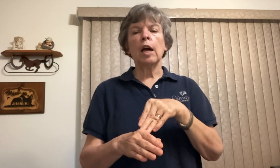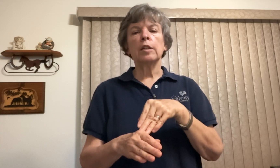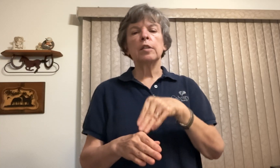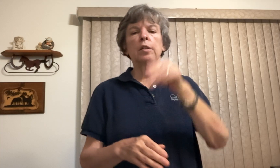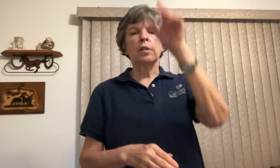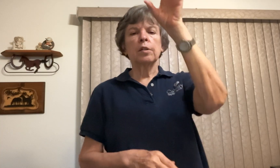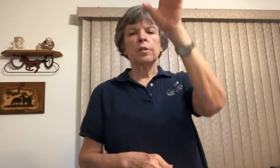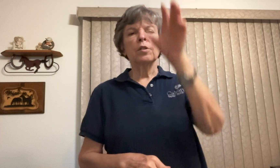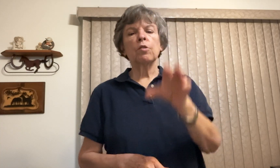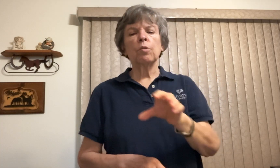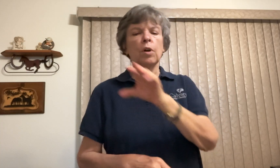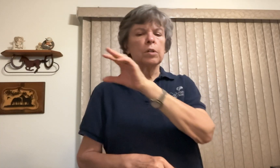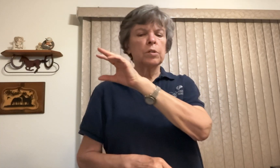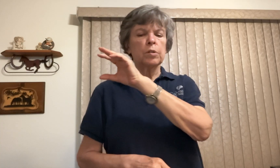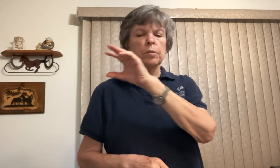at the cross.